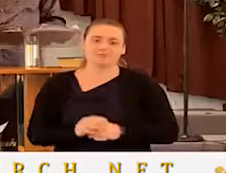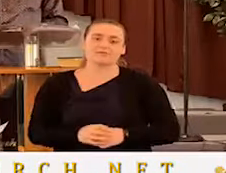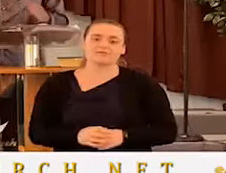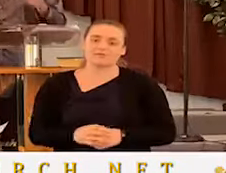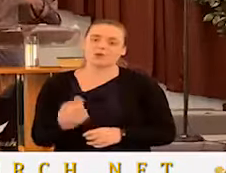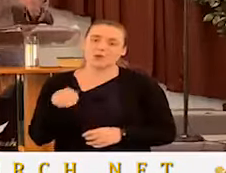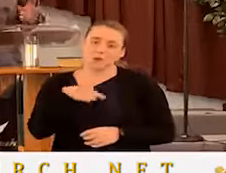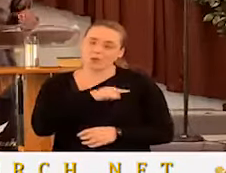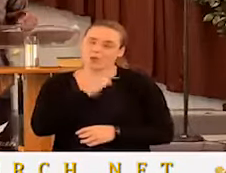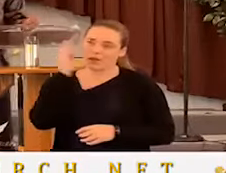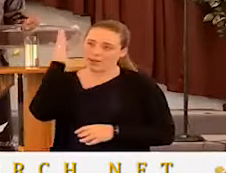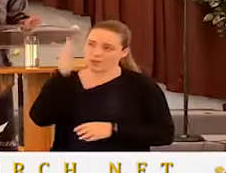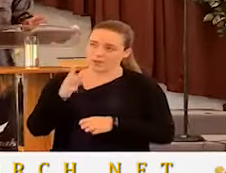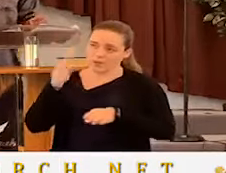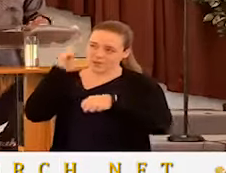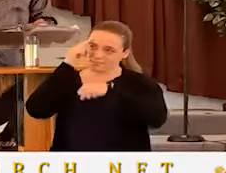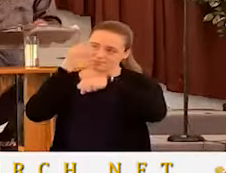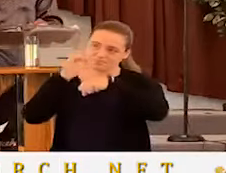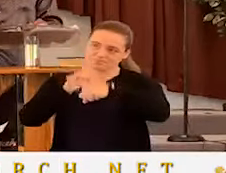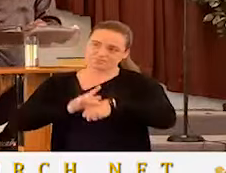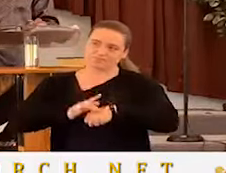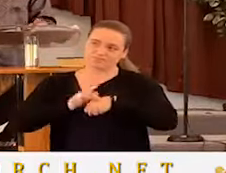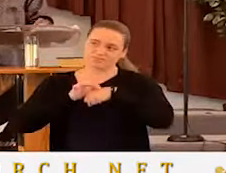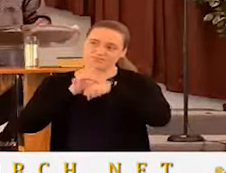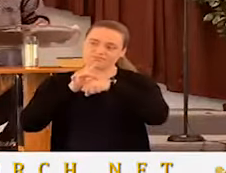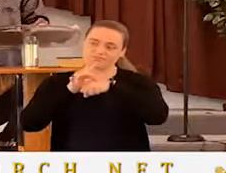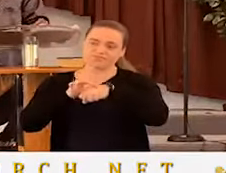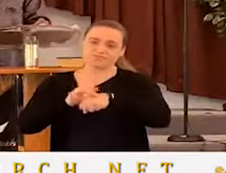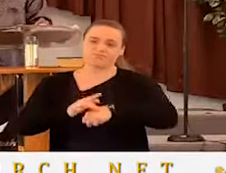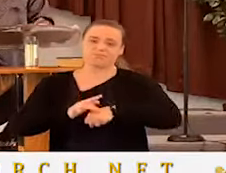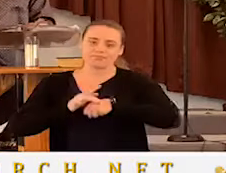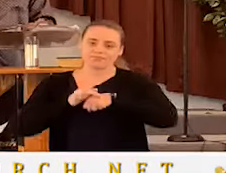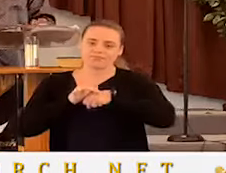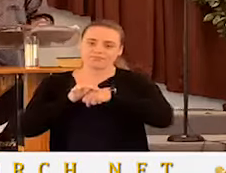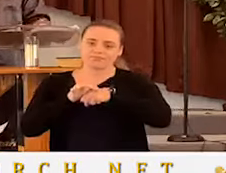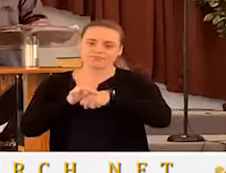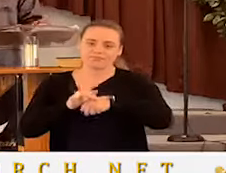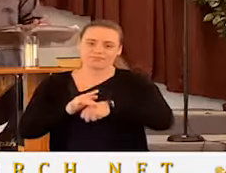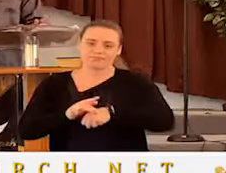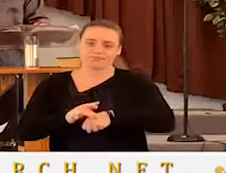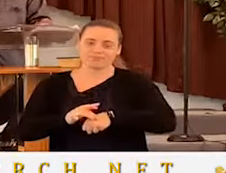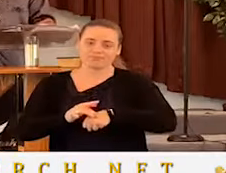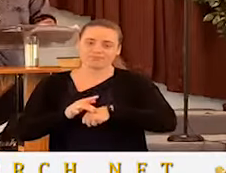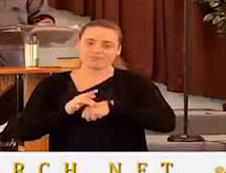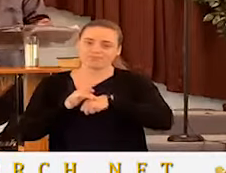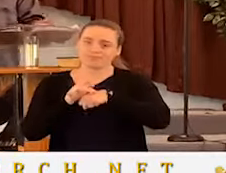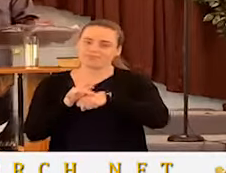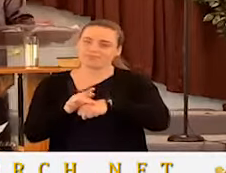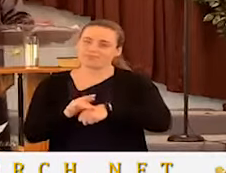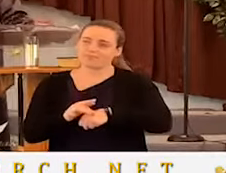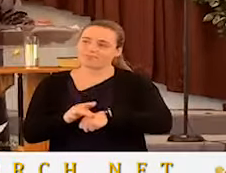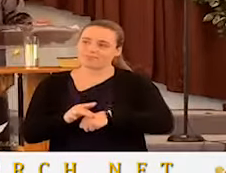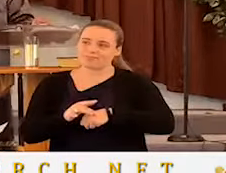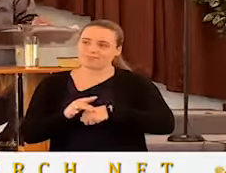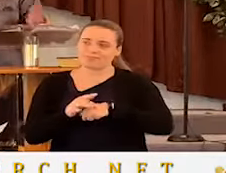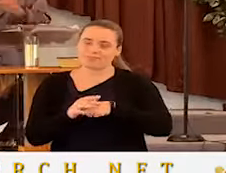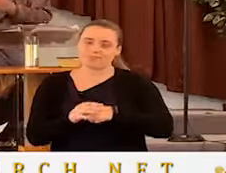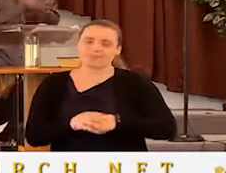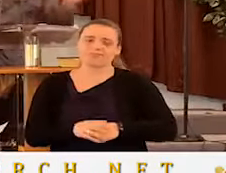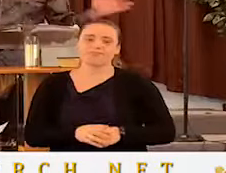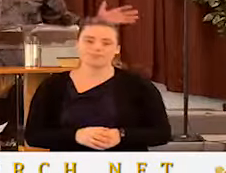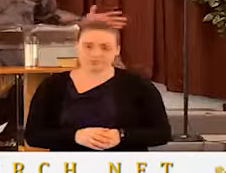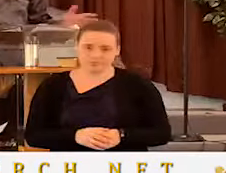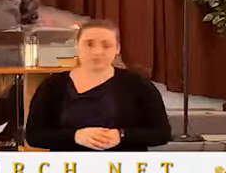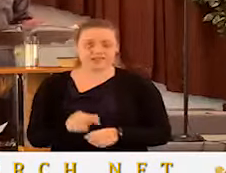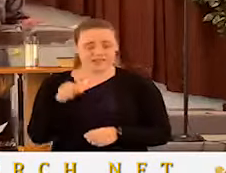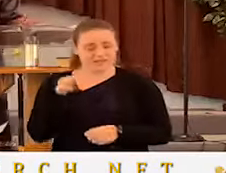Jesus. We will keep him on our mind.